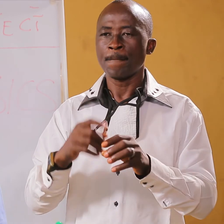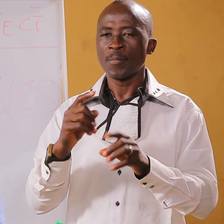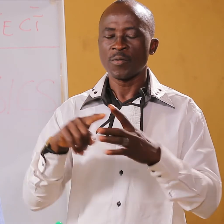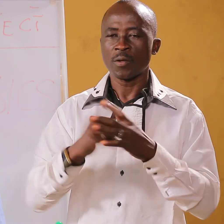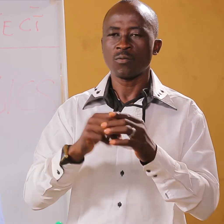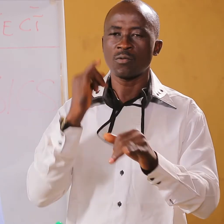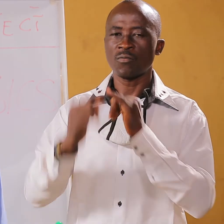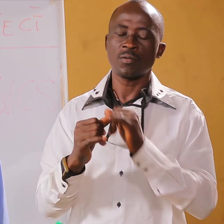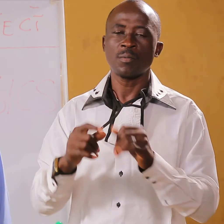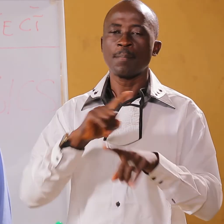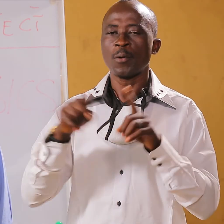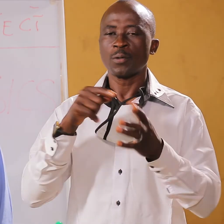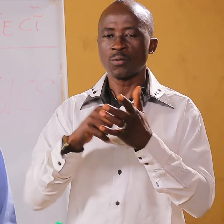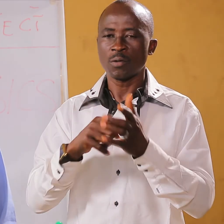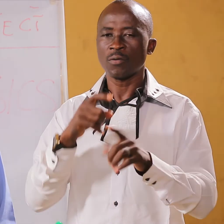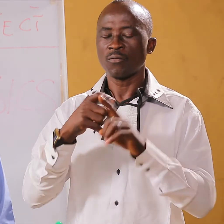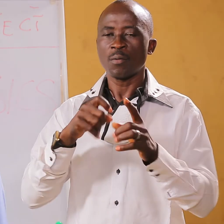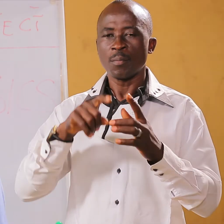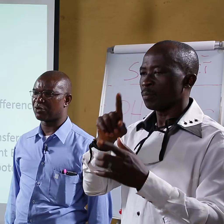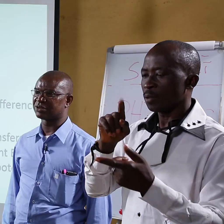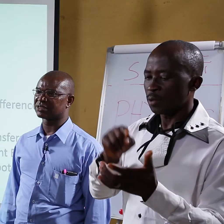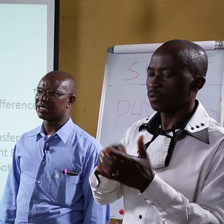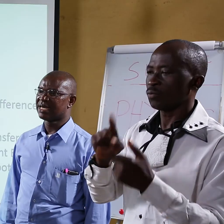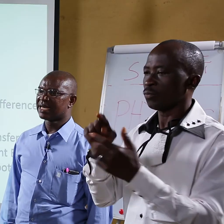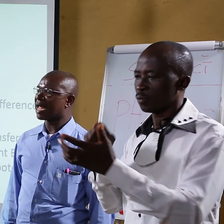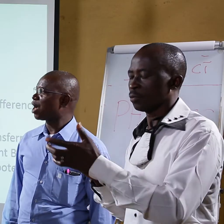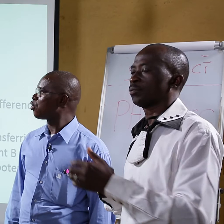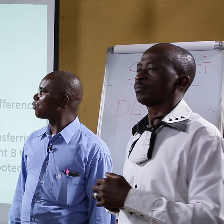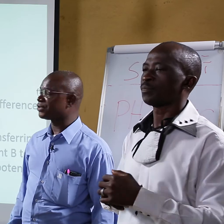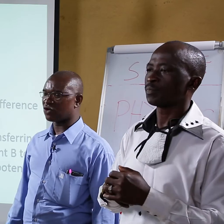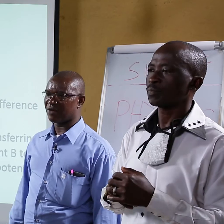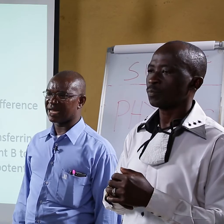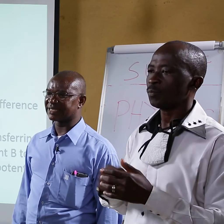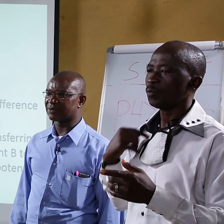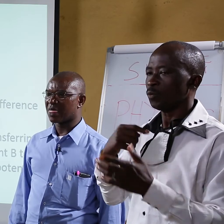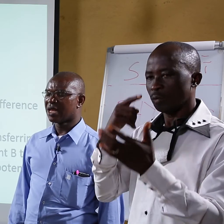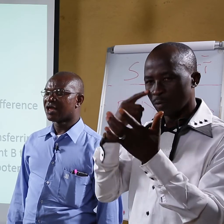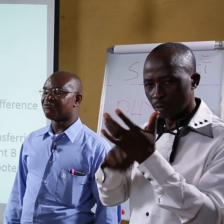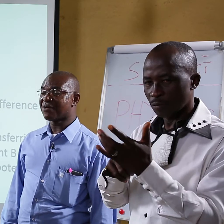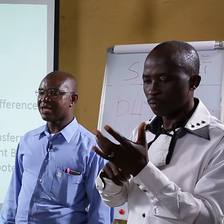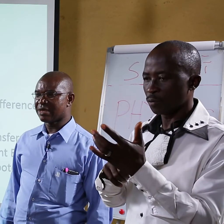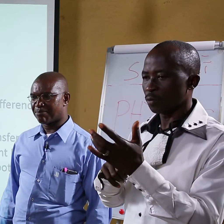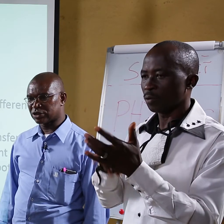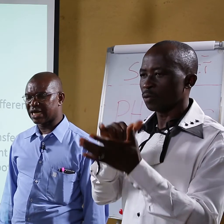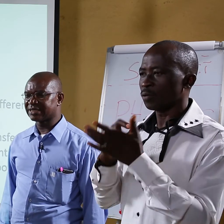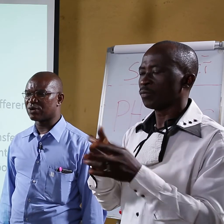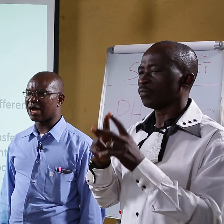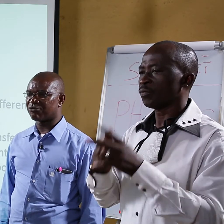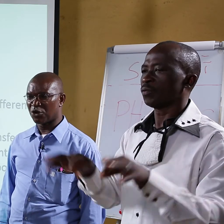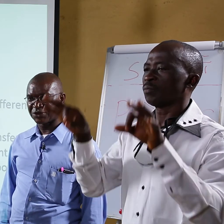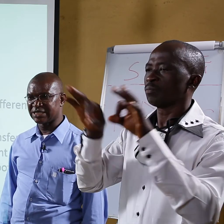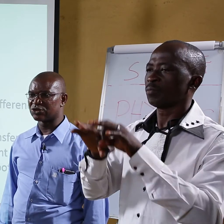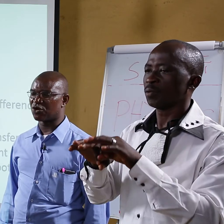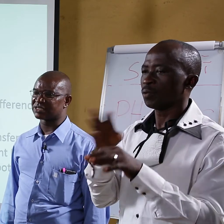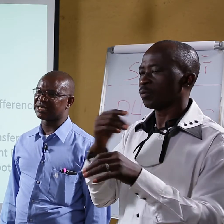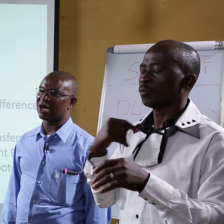given point to another given point, and those are specific points. Now, we discovered that very important, we have